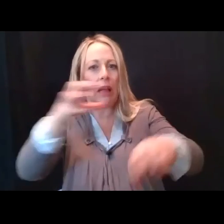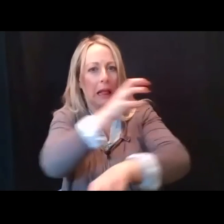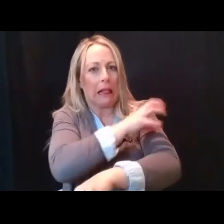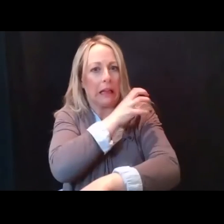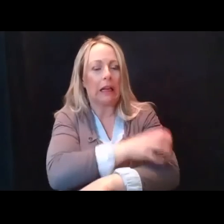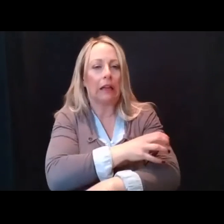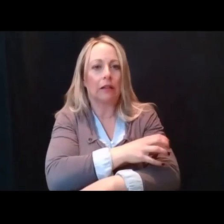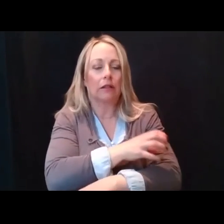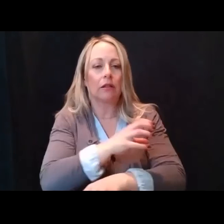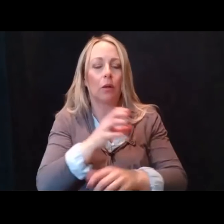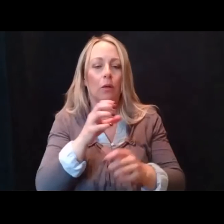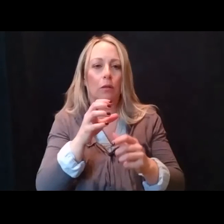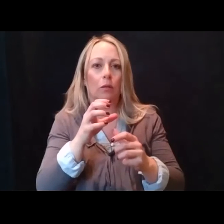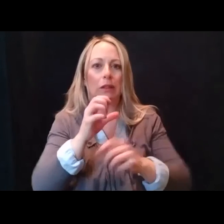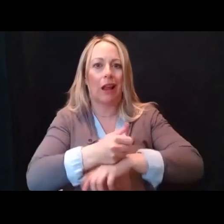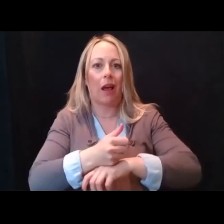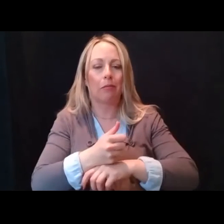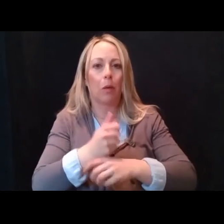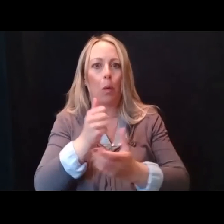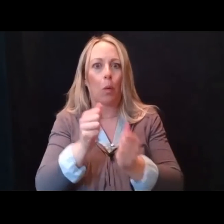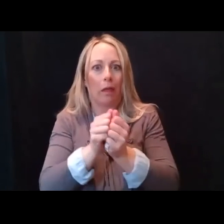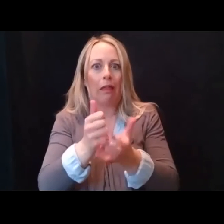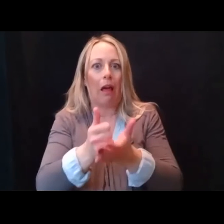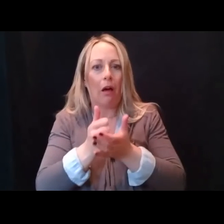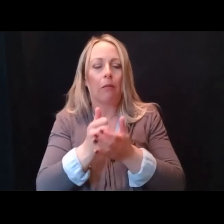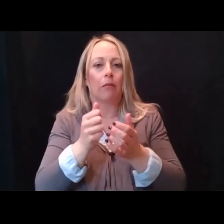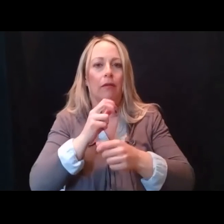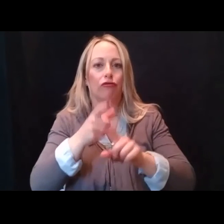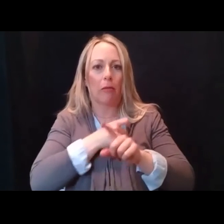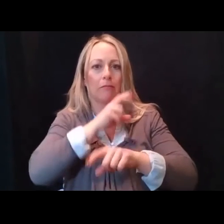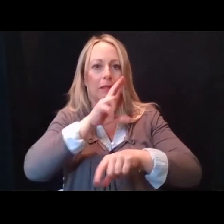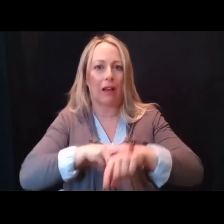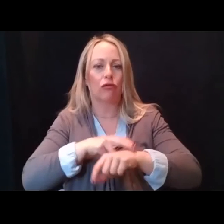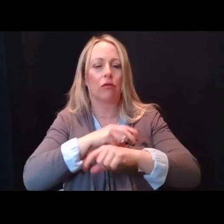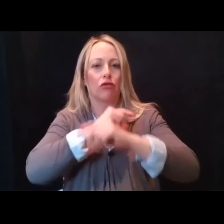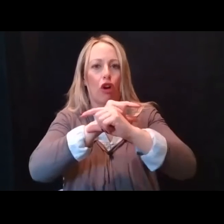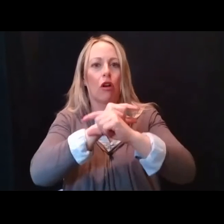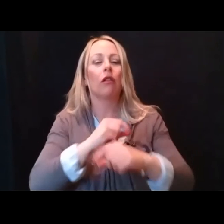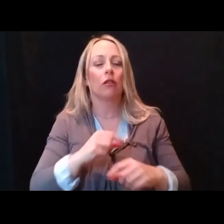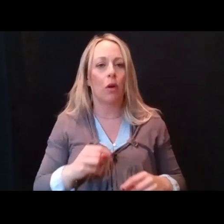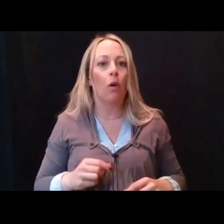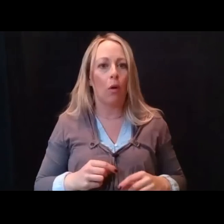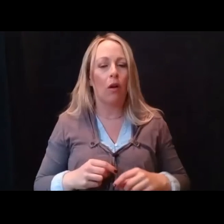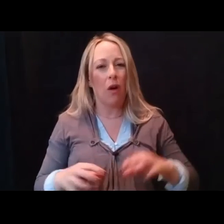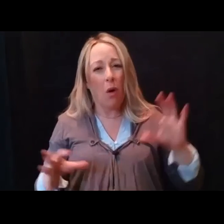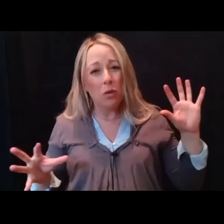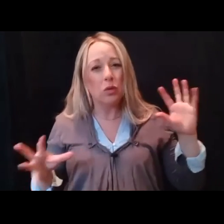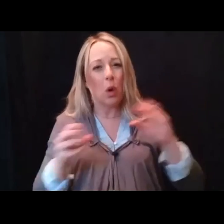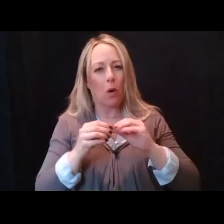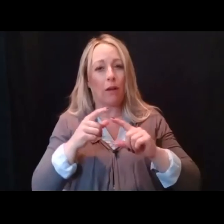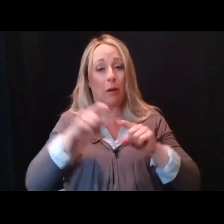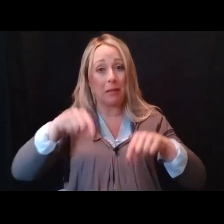the National Guard. So as far as the total vaccination with this team, it's about 8,000.